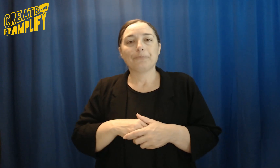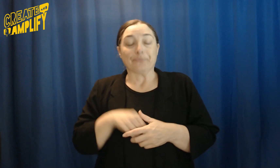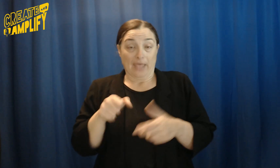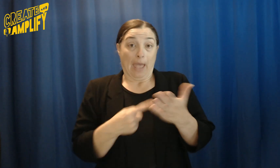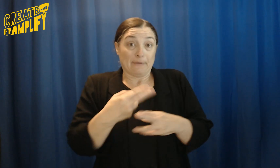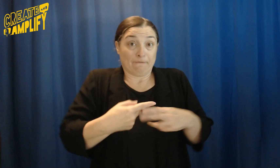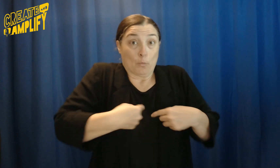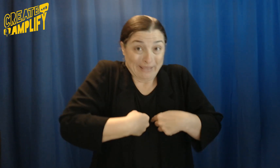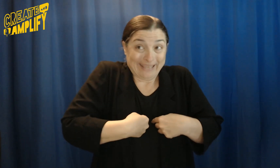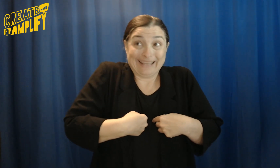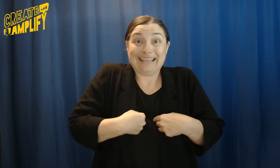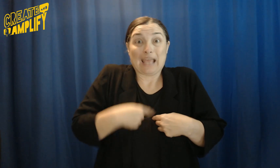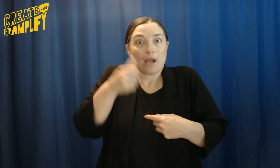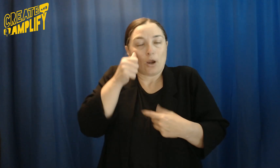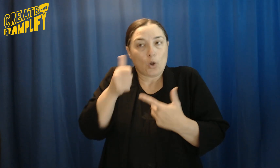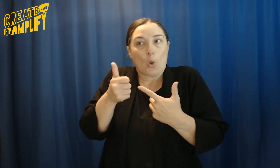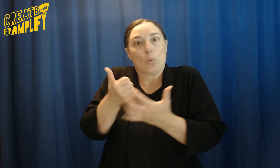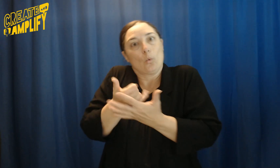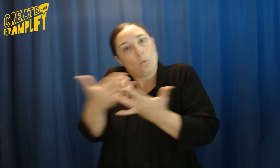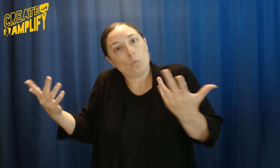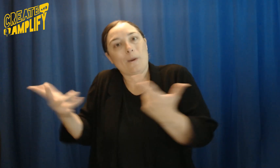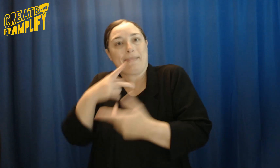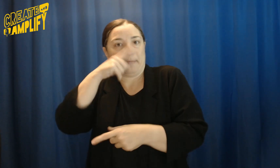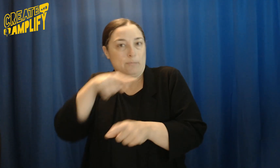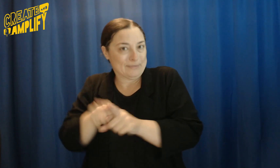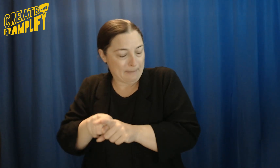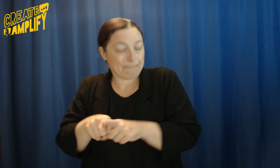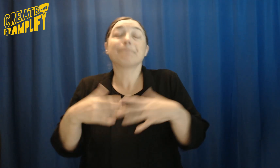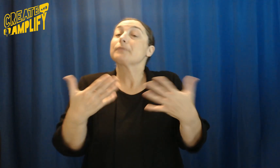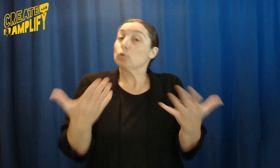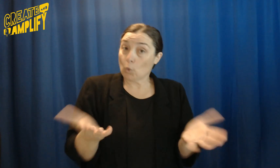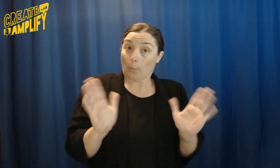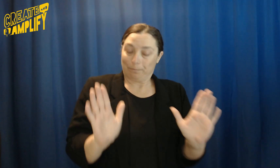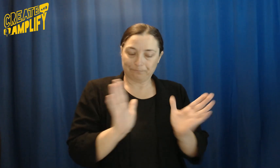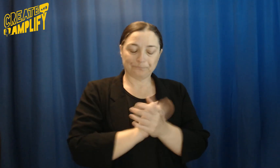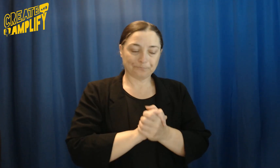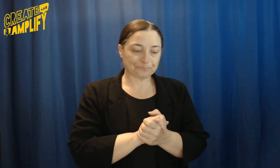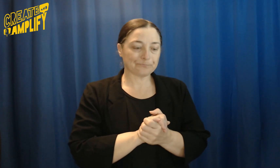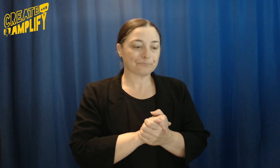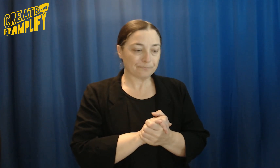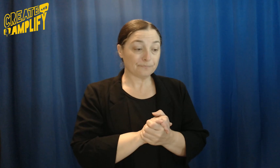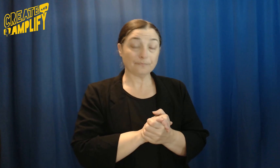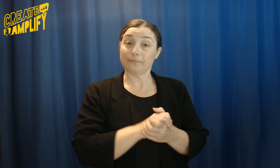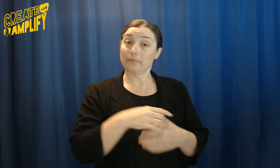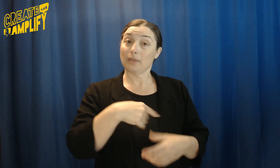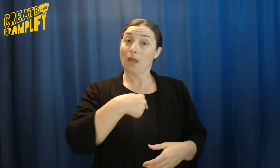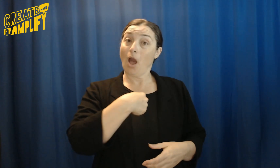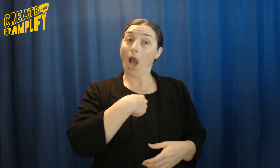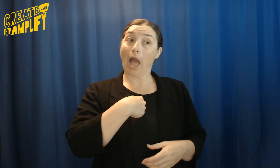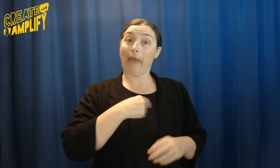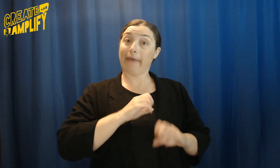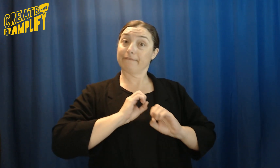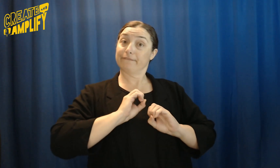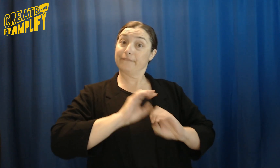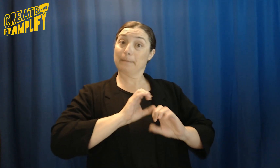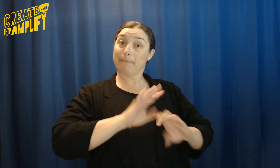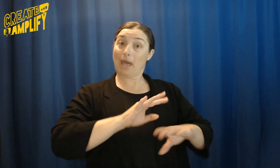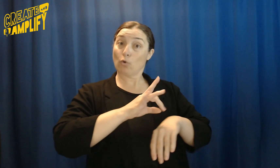other people as well. So I ended up writing some feedback to the hospital,